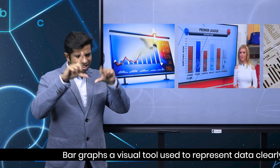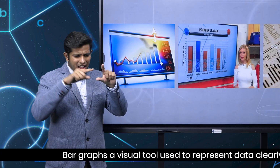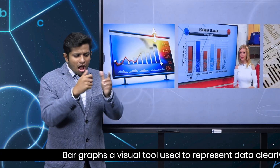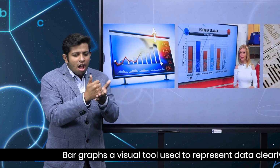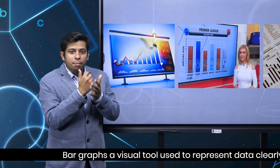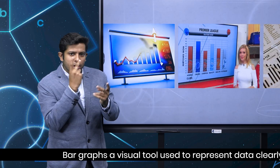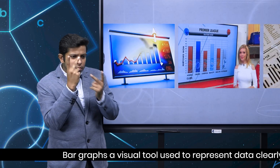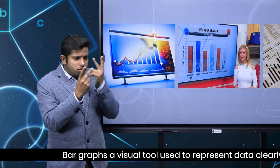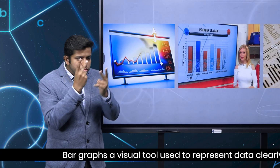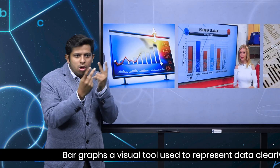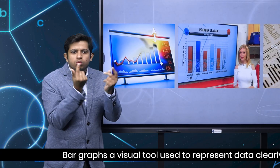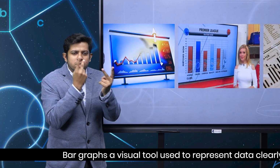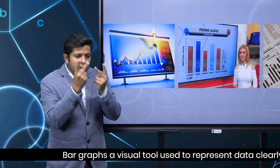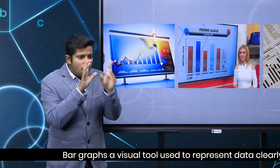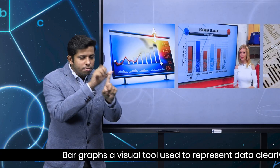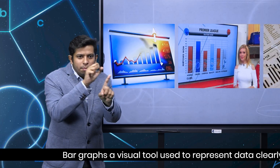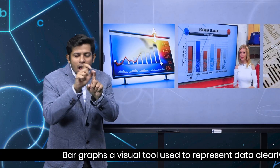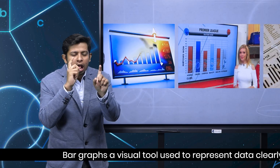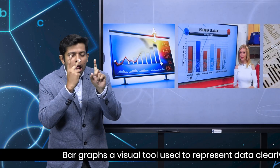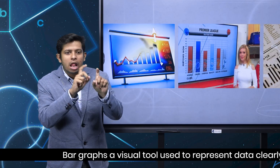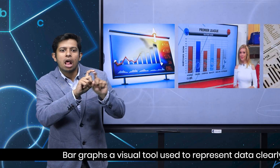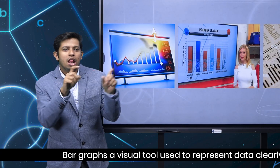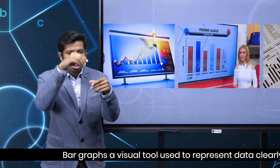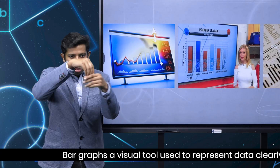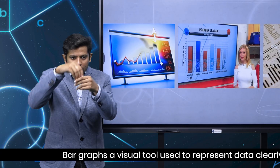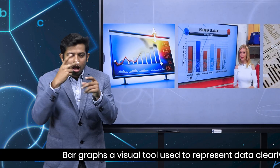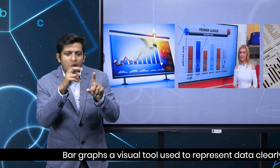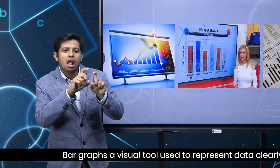Bar graphs are a visual tool used to represent data clearly.